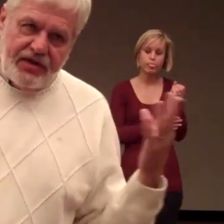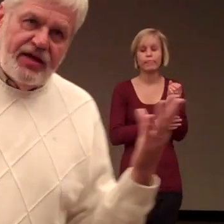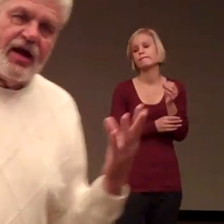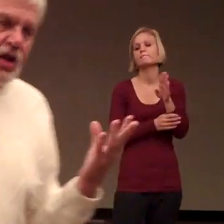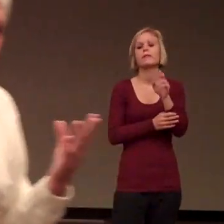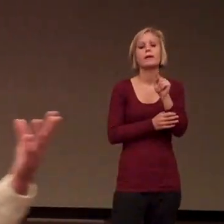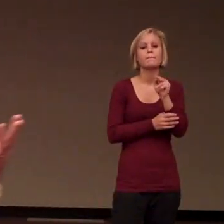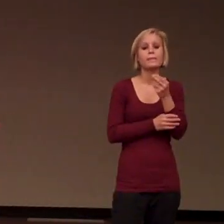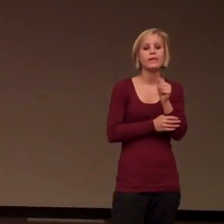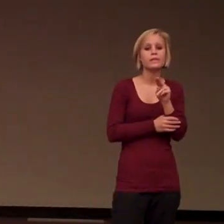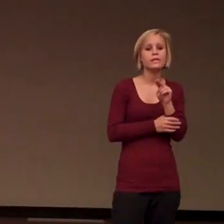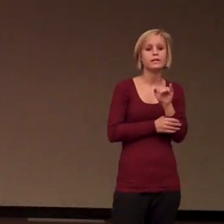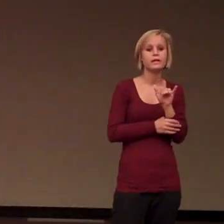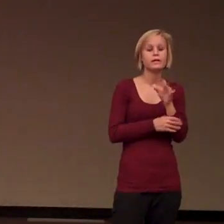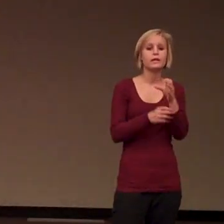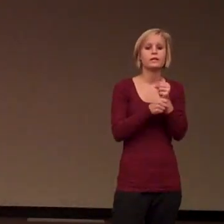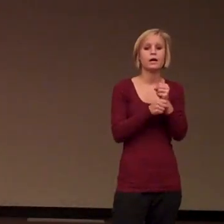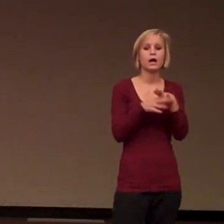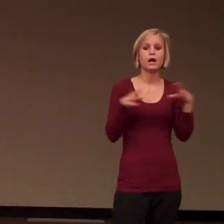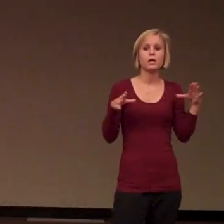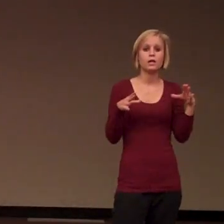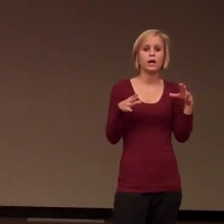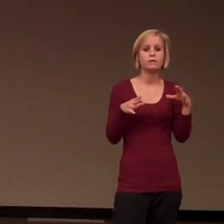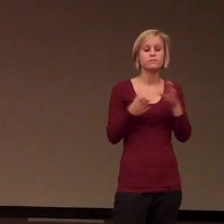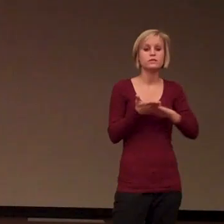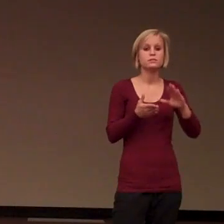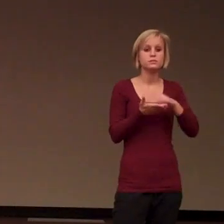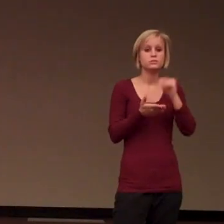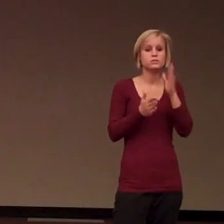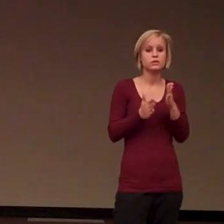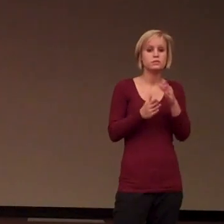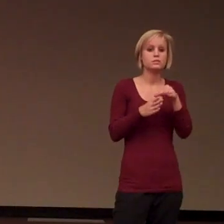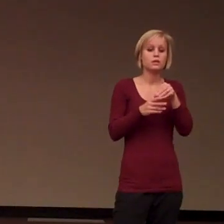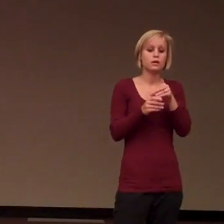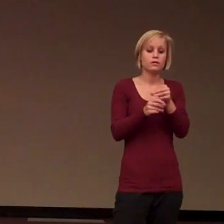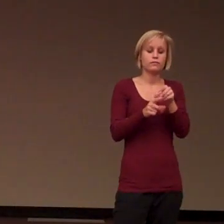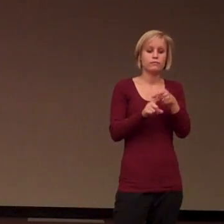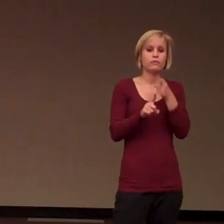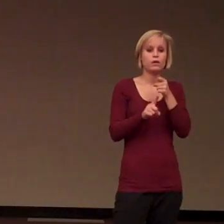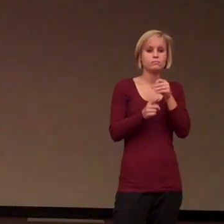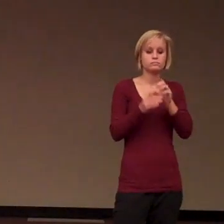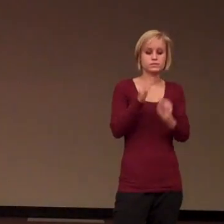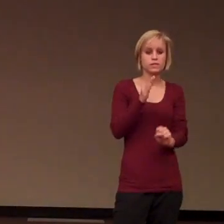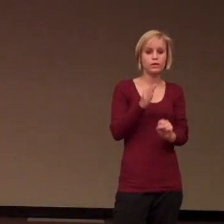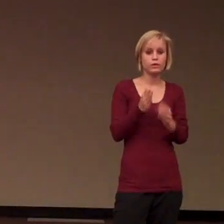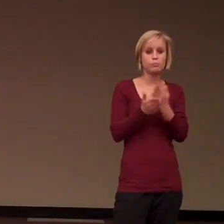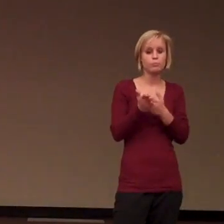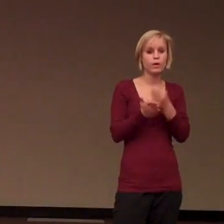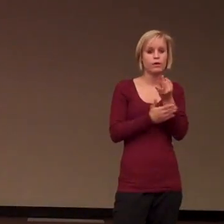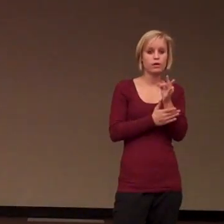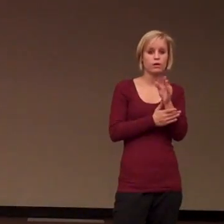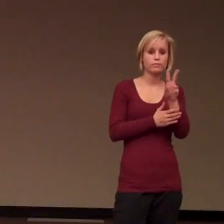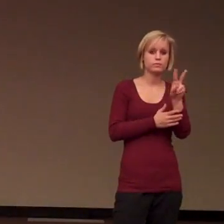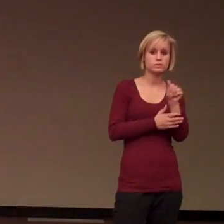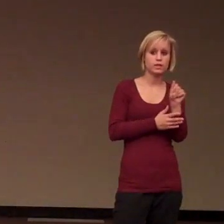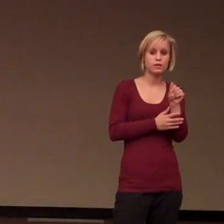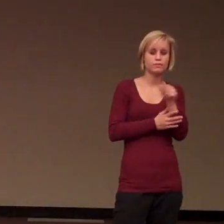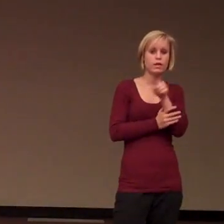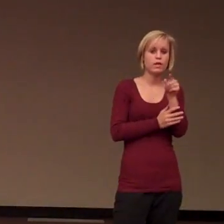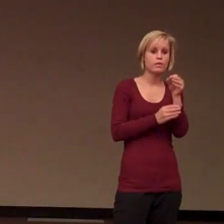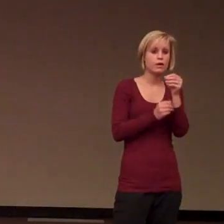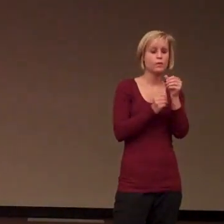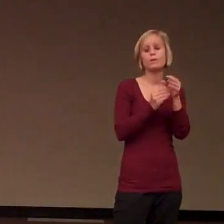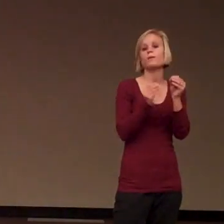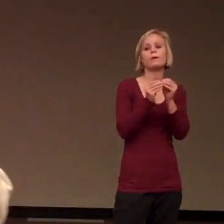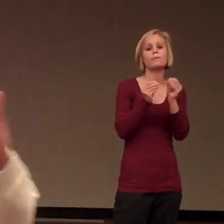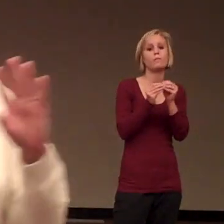And Bethany got a lot of students from southern parts of Virginia. And so they were more likely, you know,